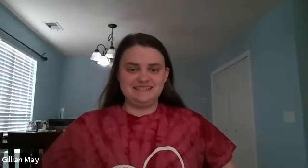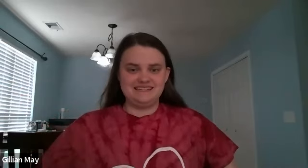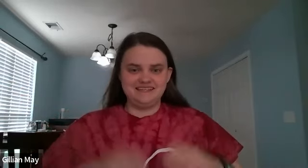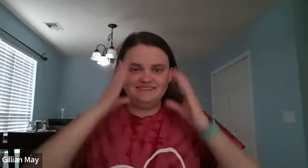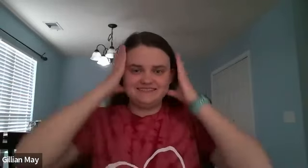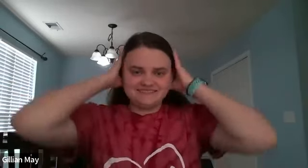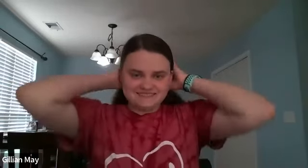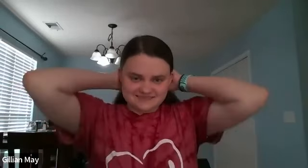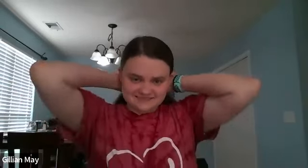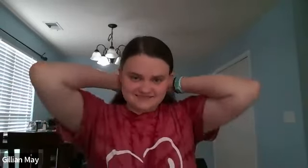D.